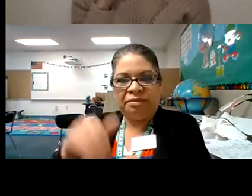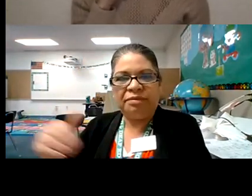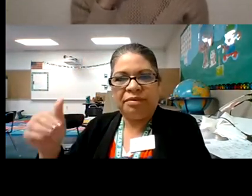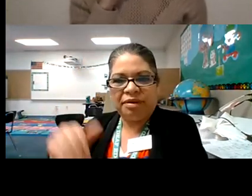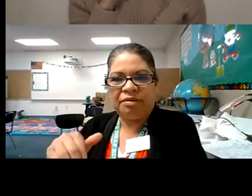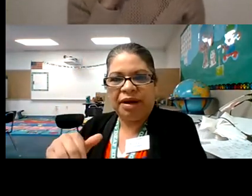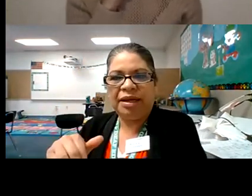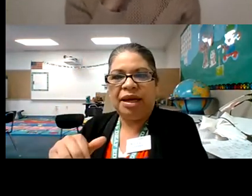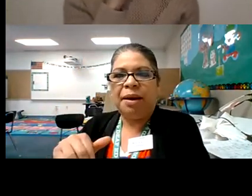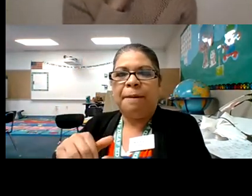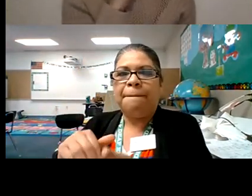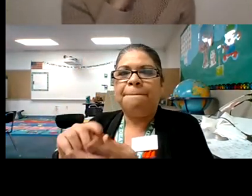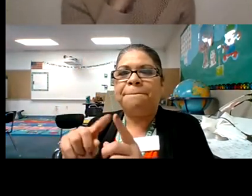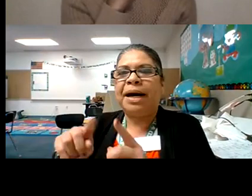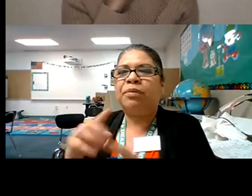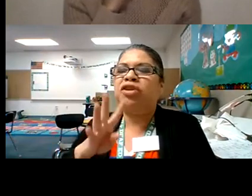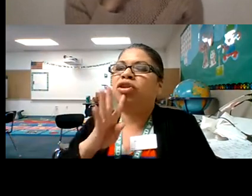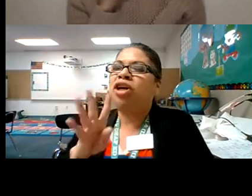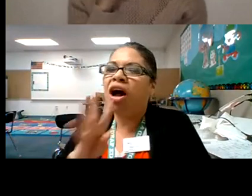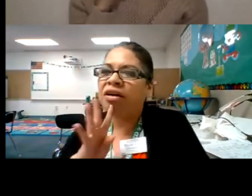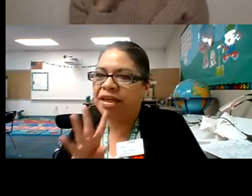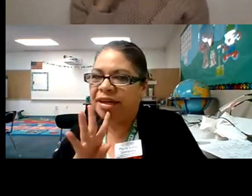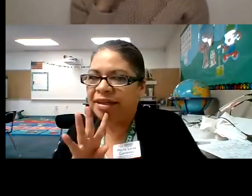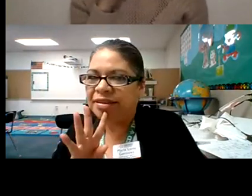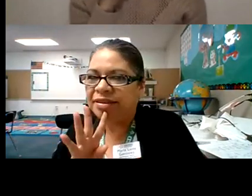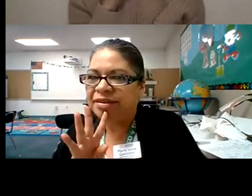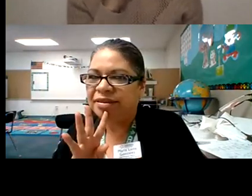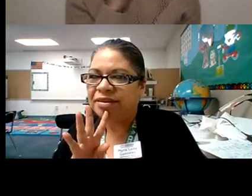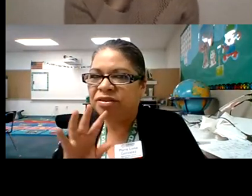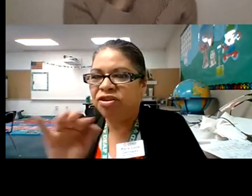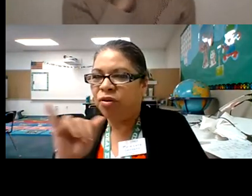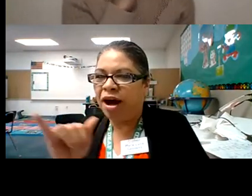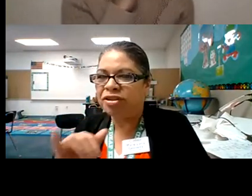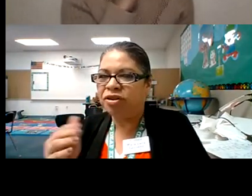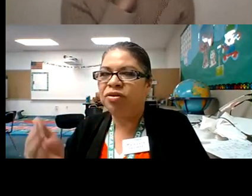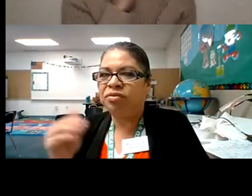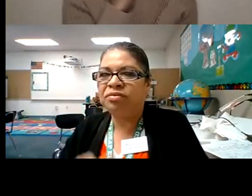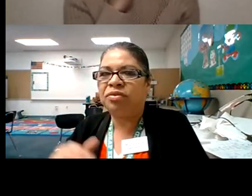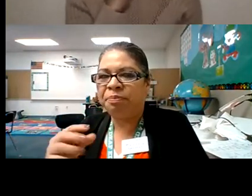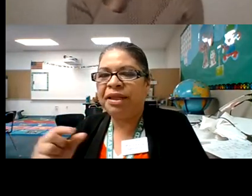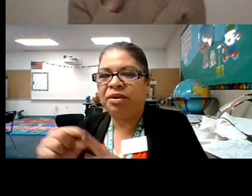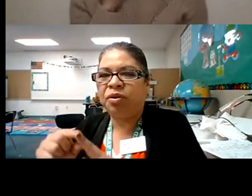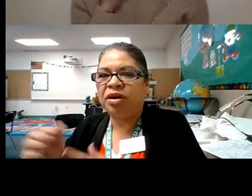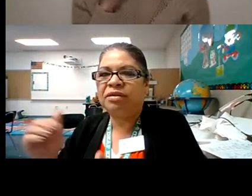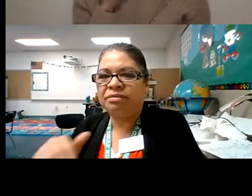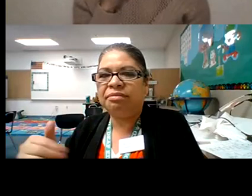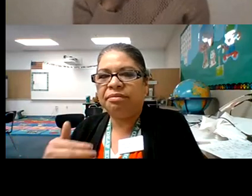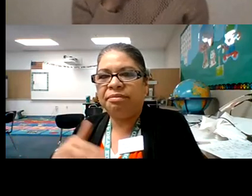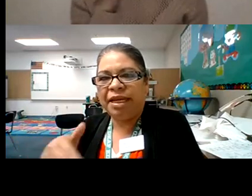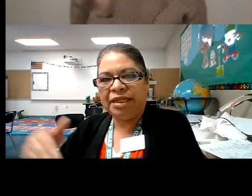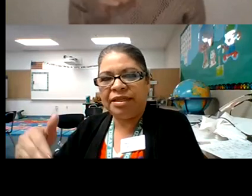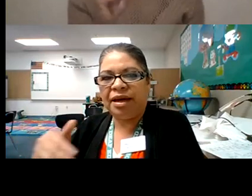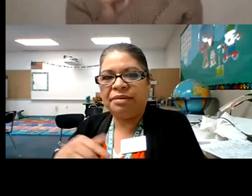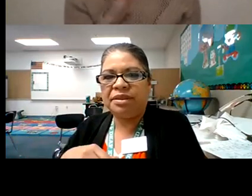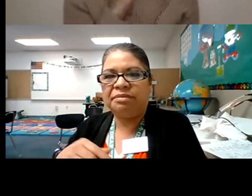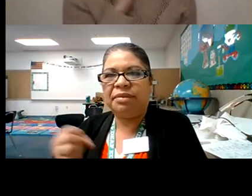repeat, right? But when you're talking, do you also repeat the word